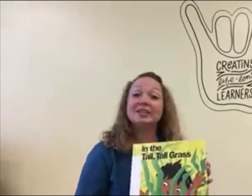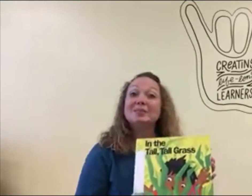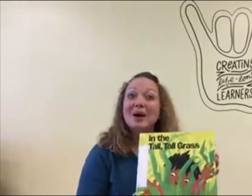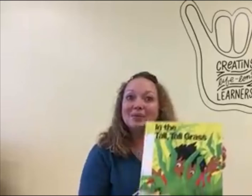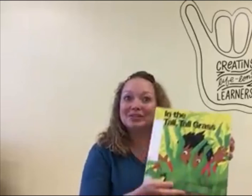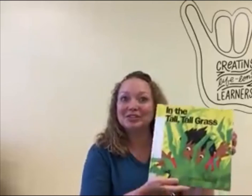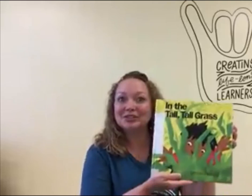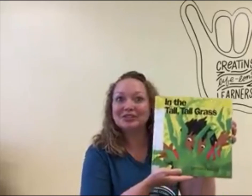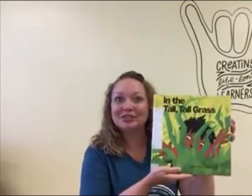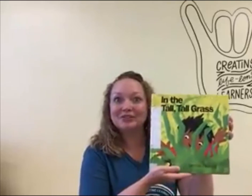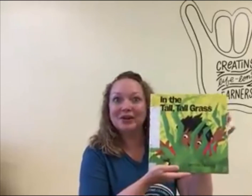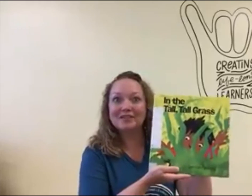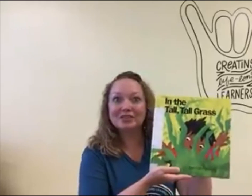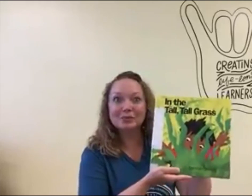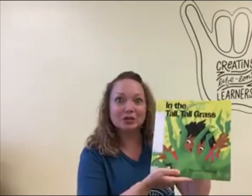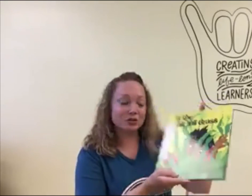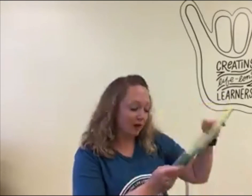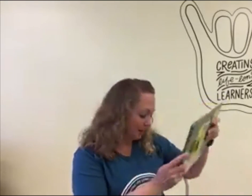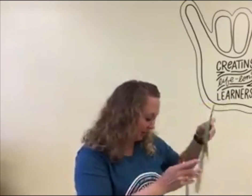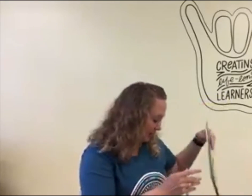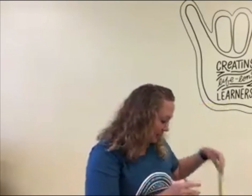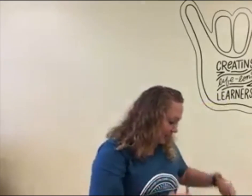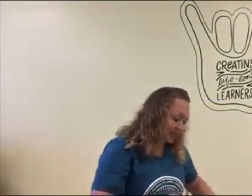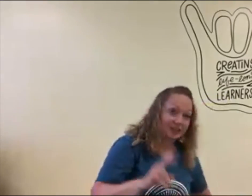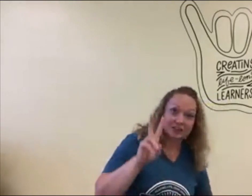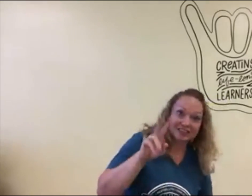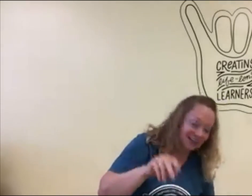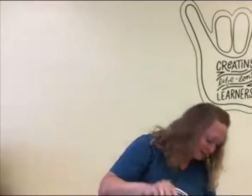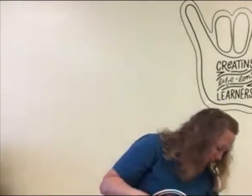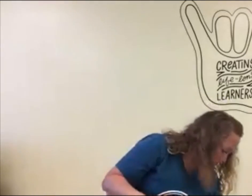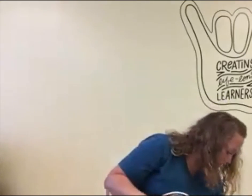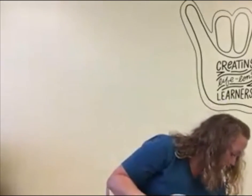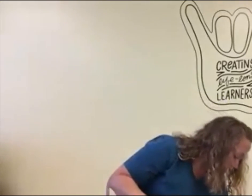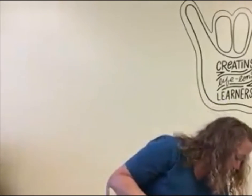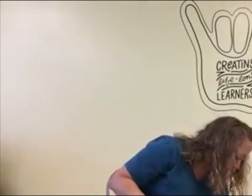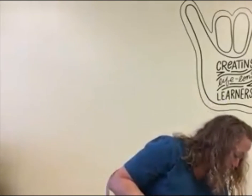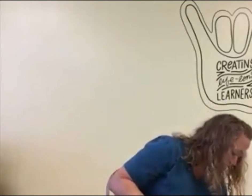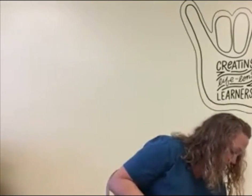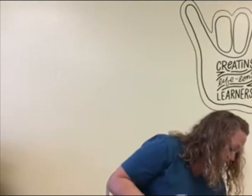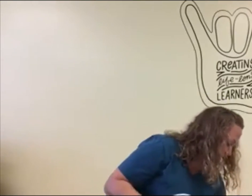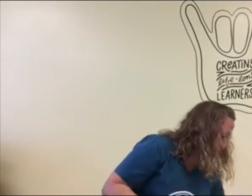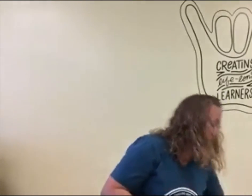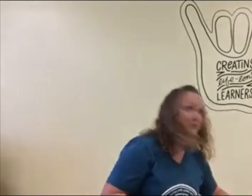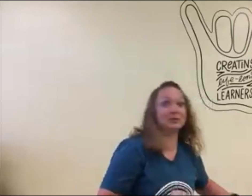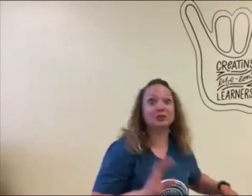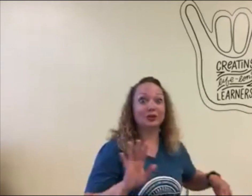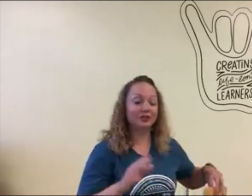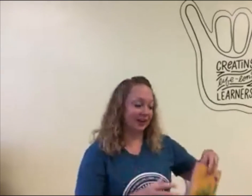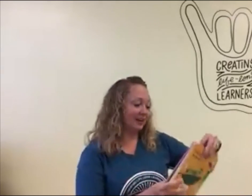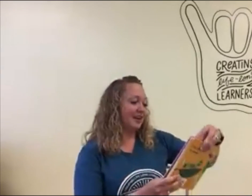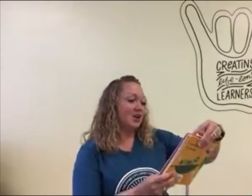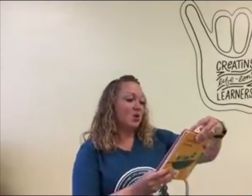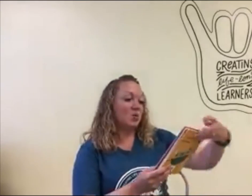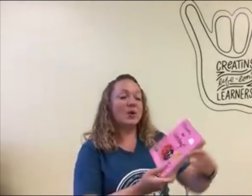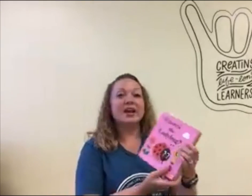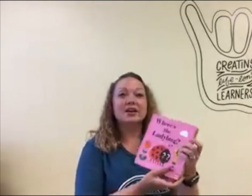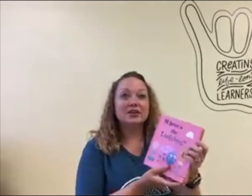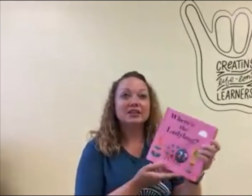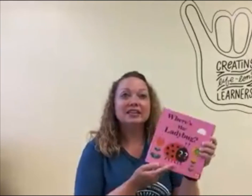Macmillan Publishers. So if you have this book, go grab it. And then our second book is gonna be, this one's so fun,